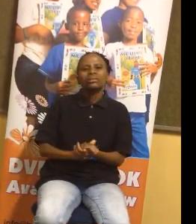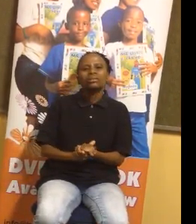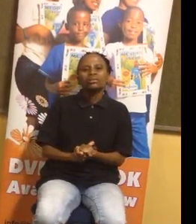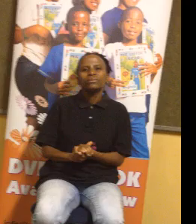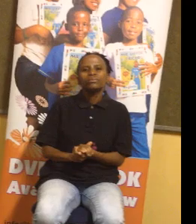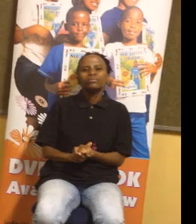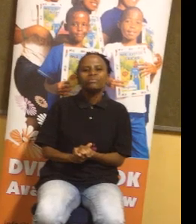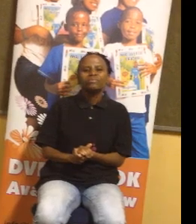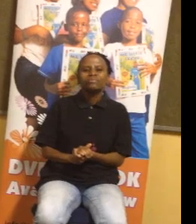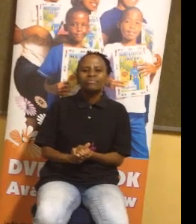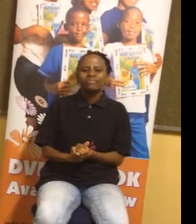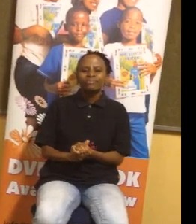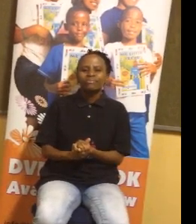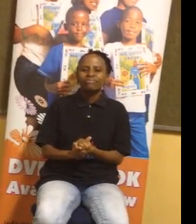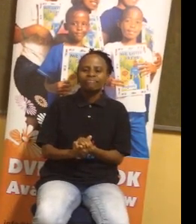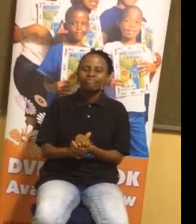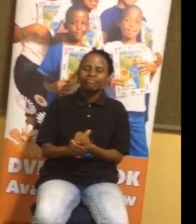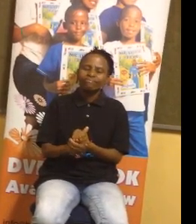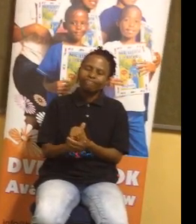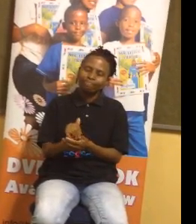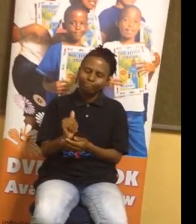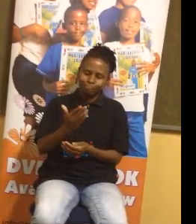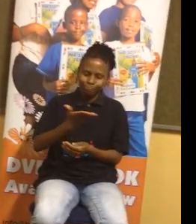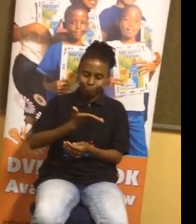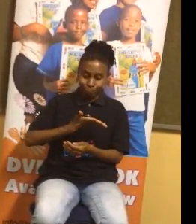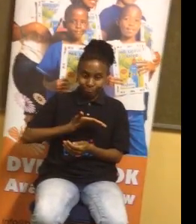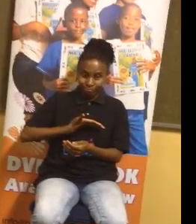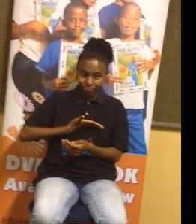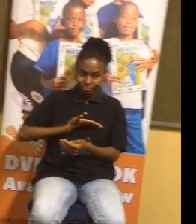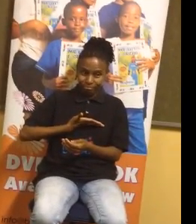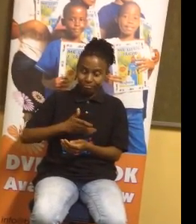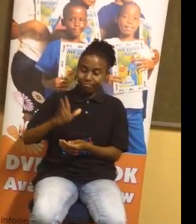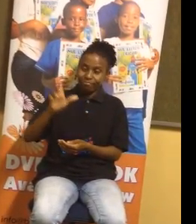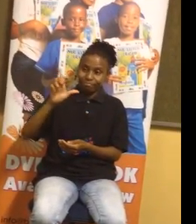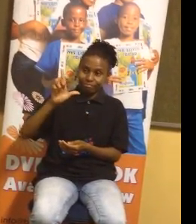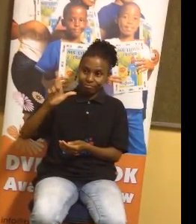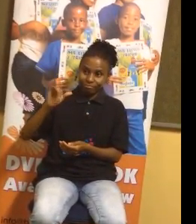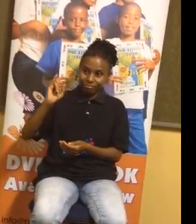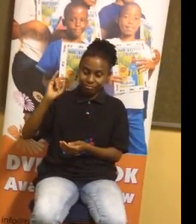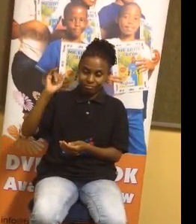Mr. Litter says, wait until you get home and throw your rubbish in the bin.